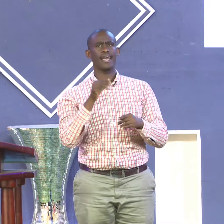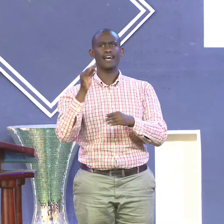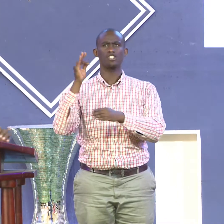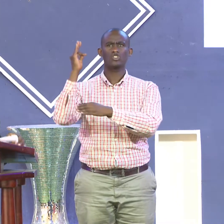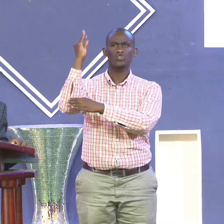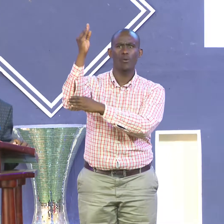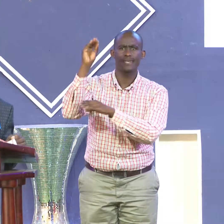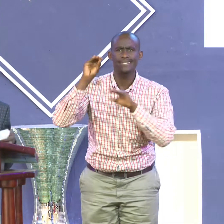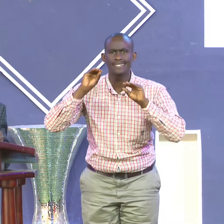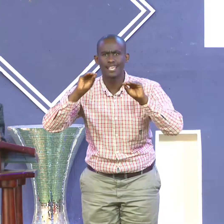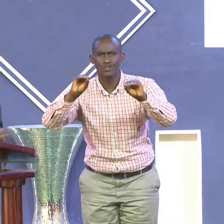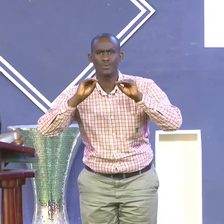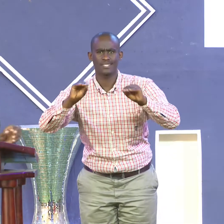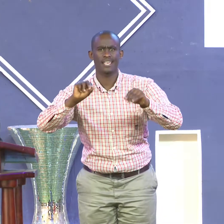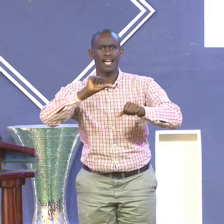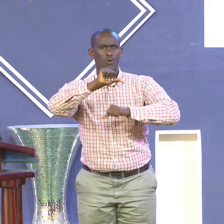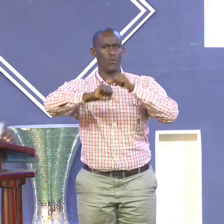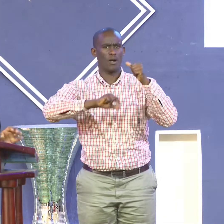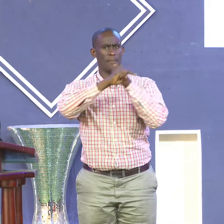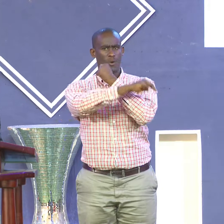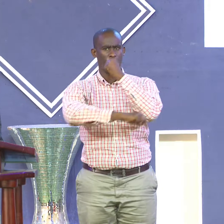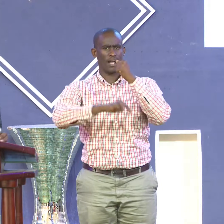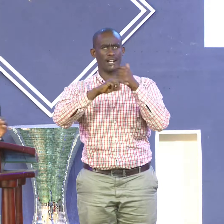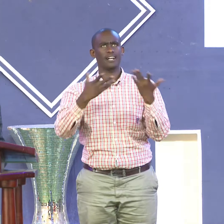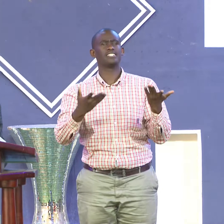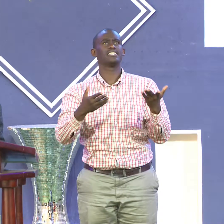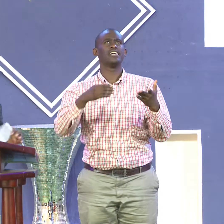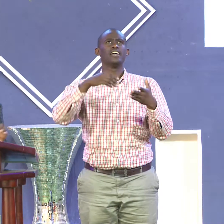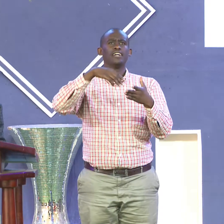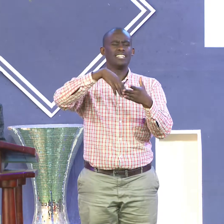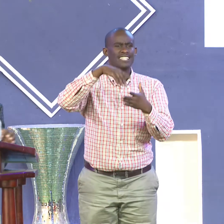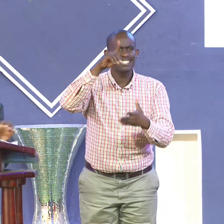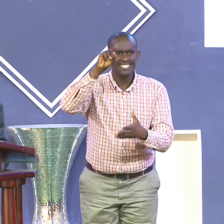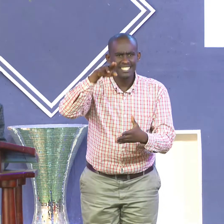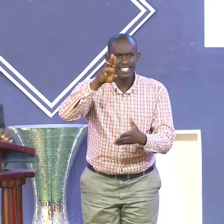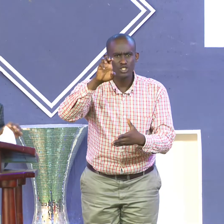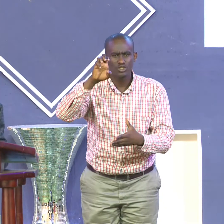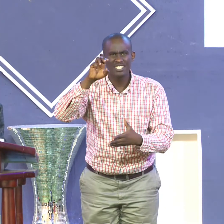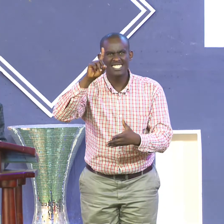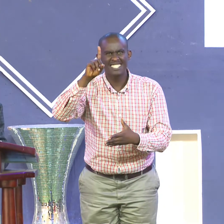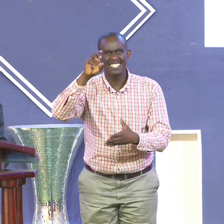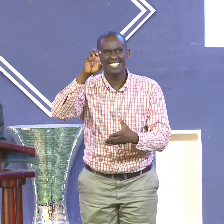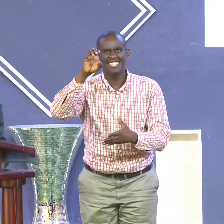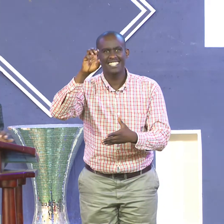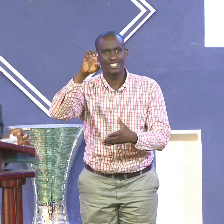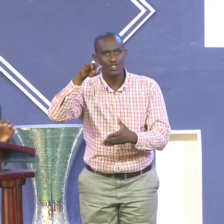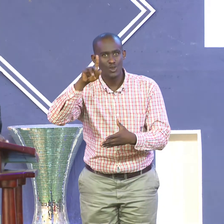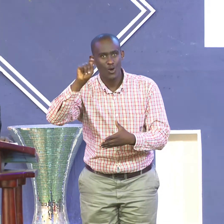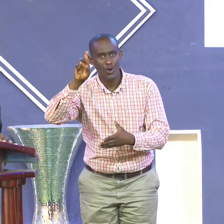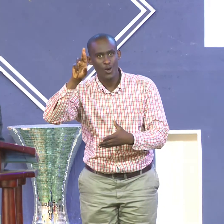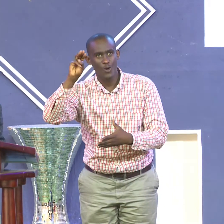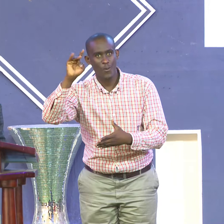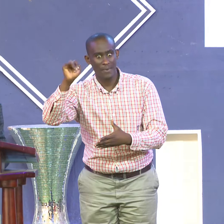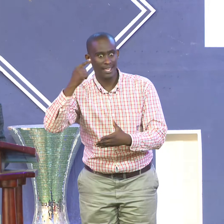nations. Genda mu kyamateeka essula ey'omusanvu. Deuteronomy chapter 7. Kuva ku linnya olusooka tugalabe. From verse 1 and we look at